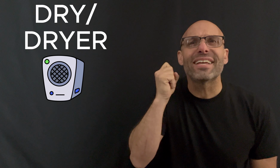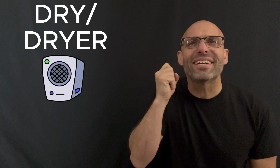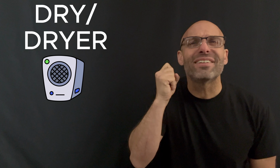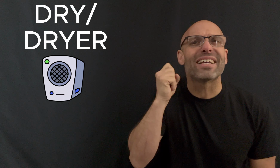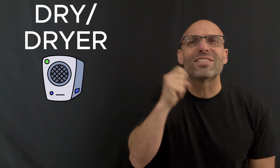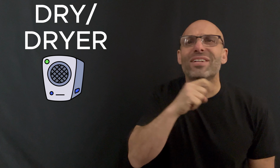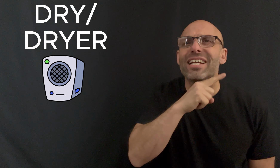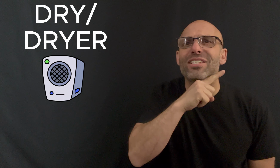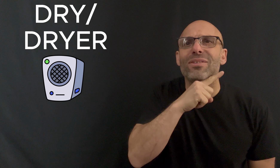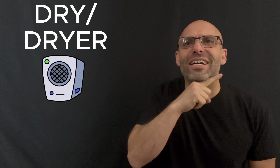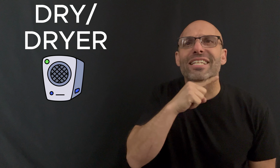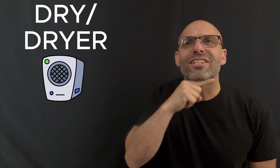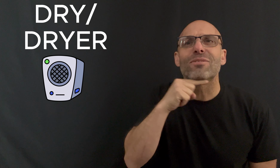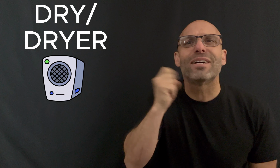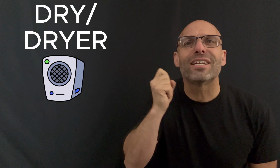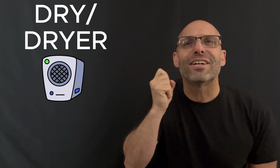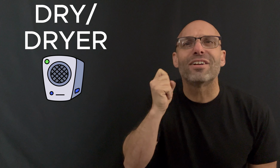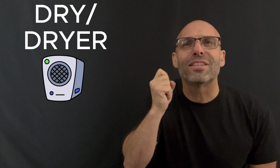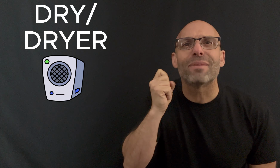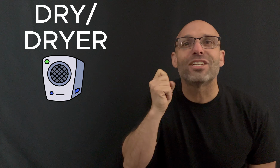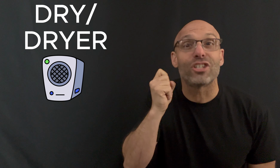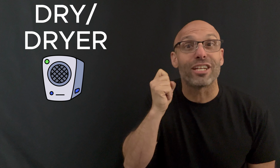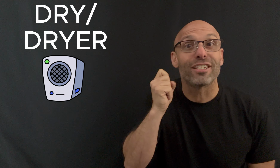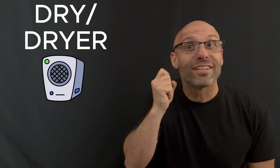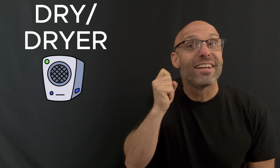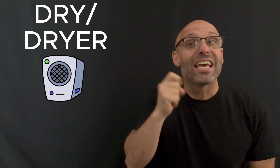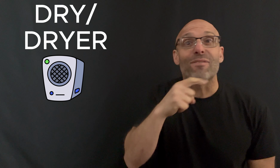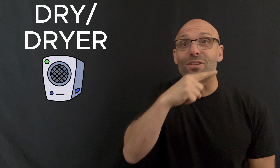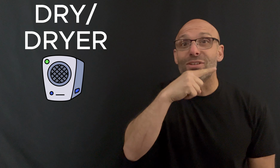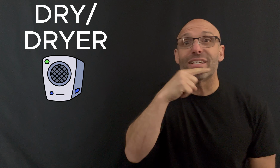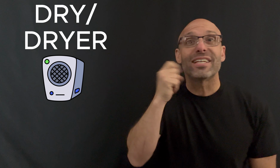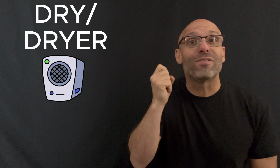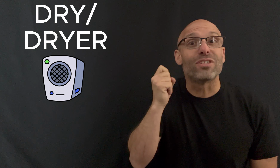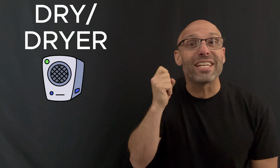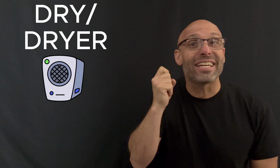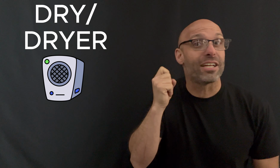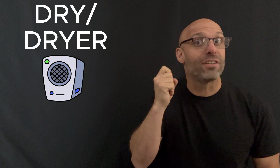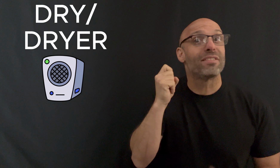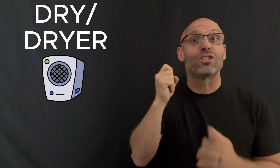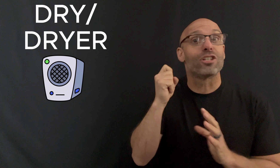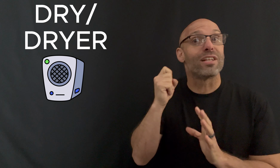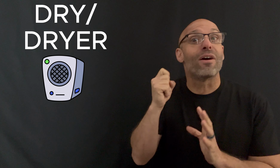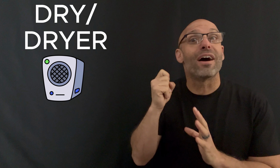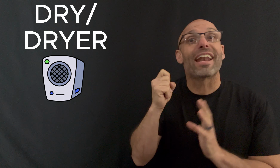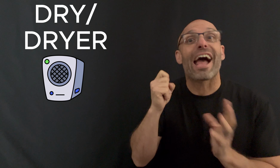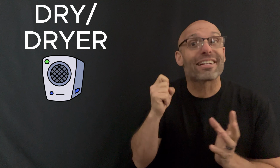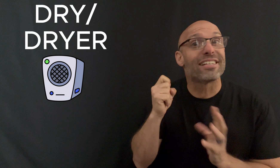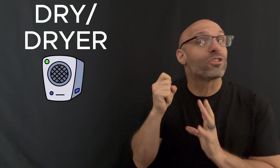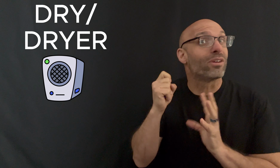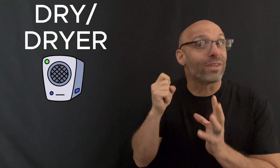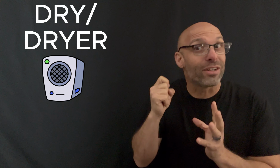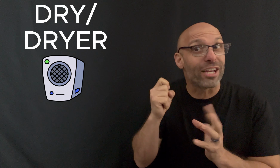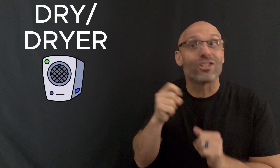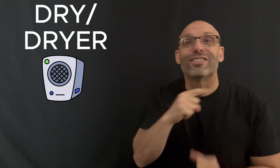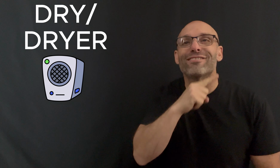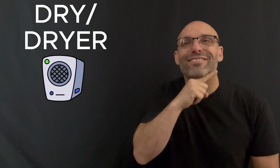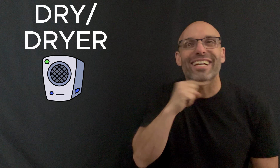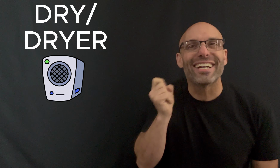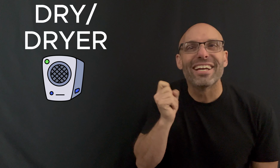here. That's okay too. I tend to do mine underneath my chin. If you see it here, that's just an accent or a variation, okay?